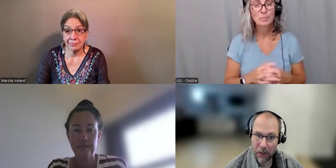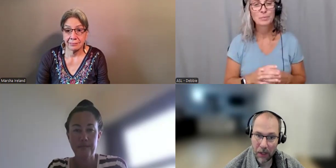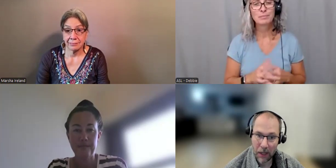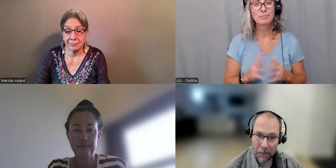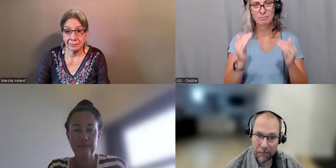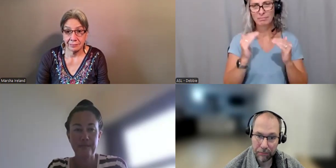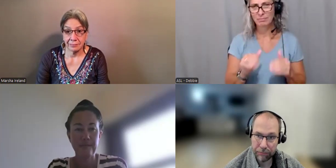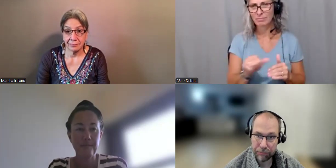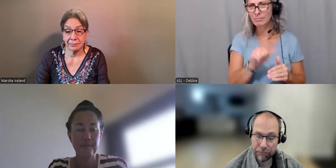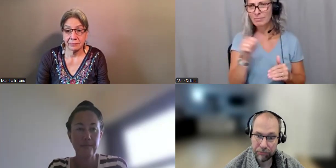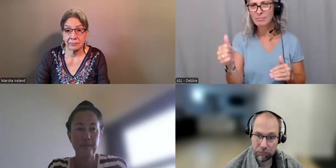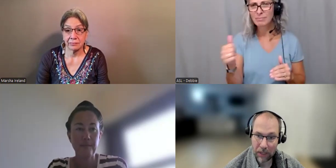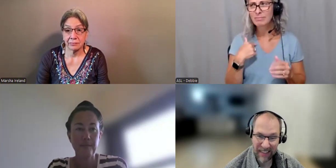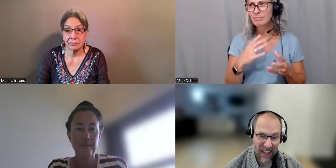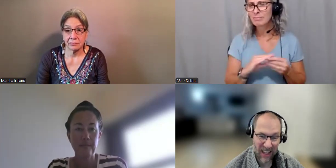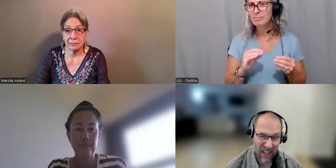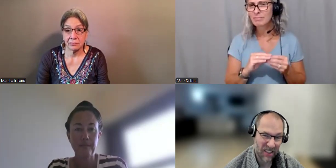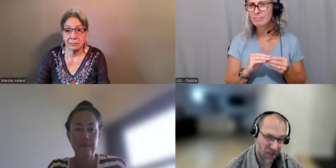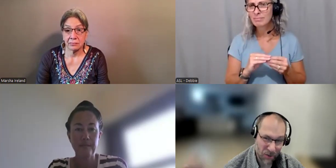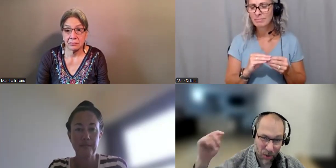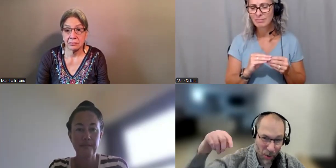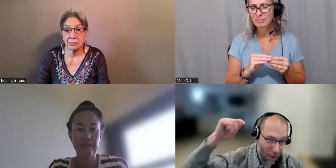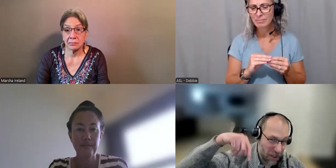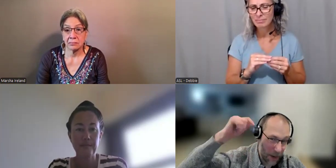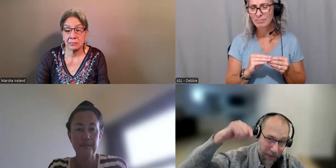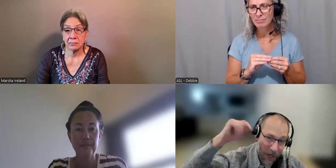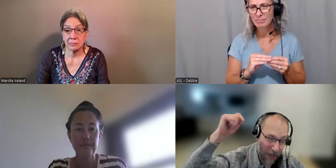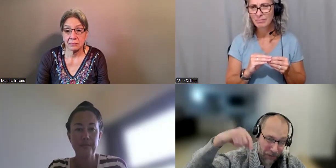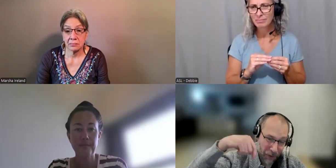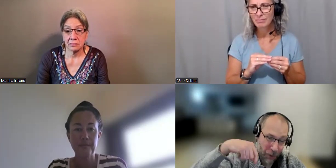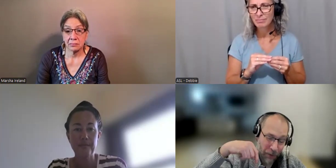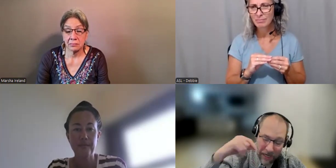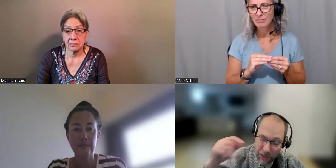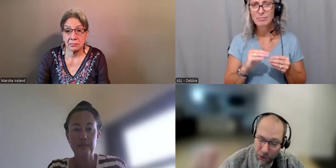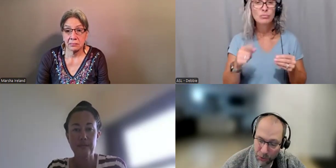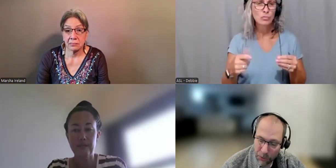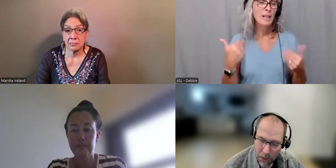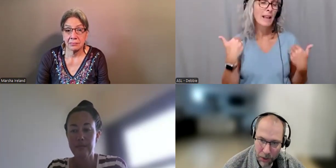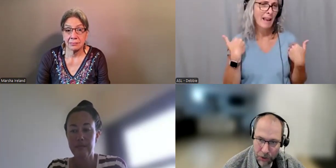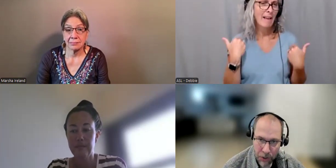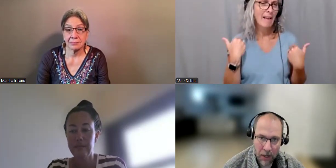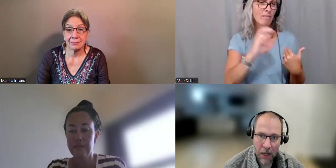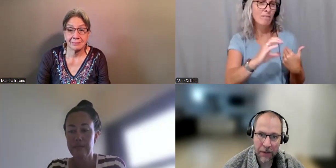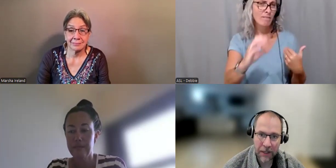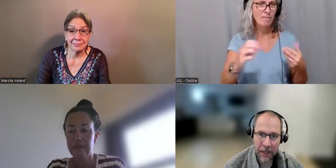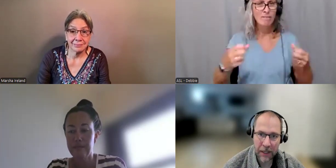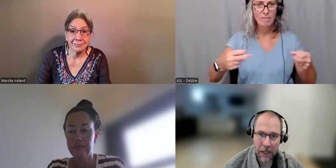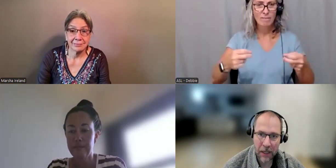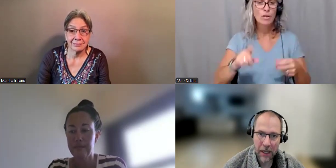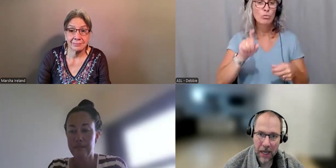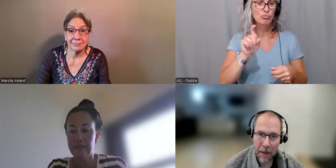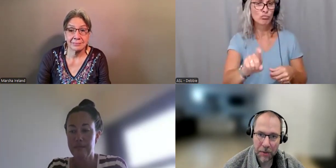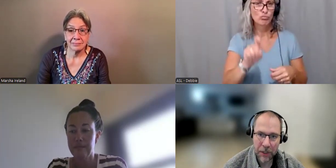else? I think it's also closed captioning. If you need to turn on